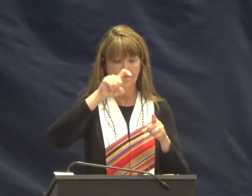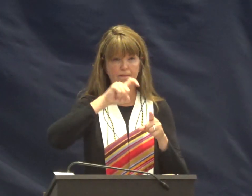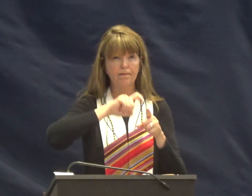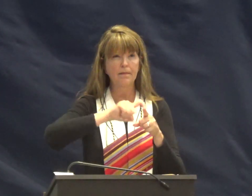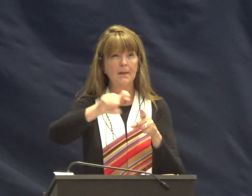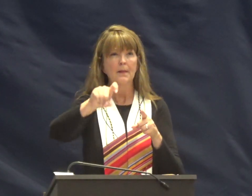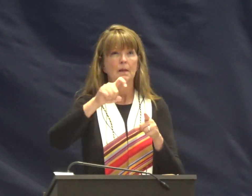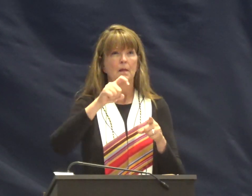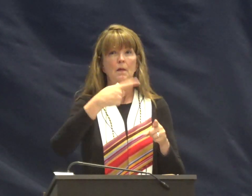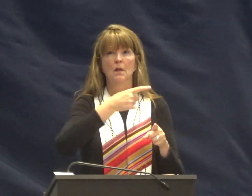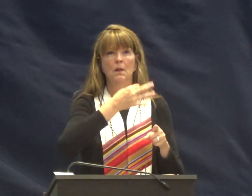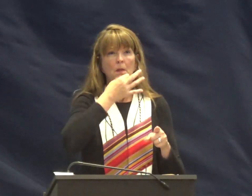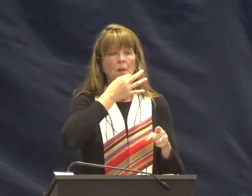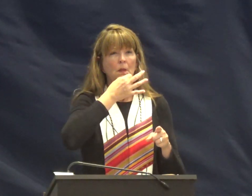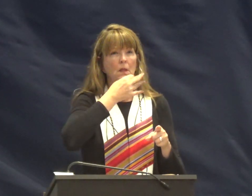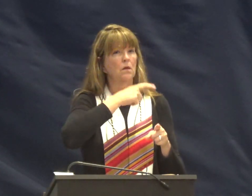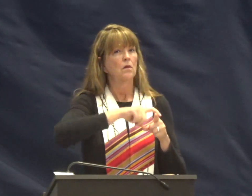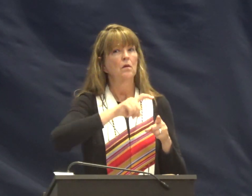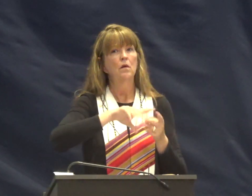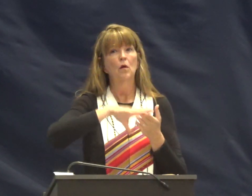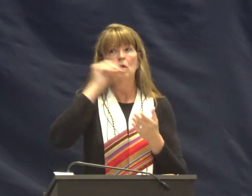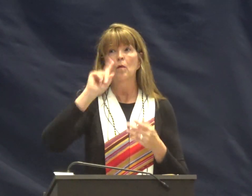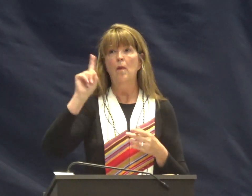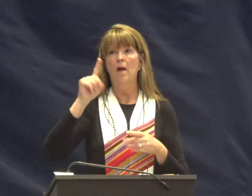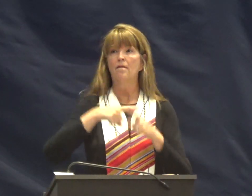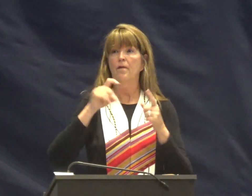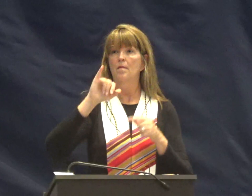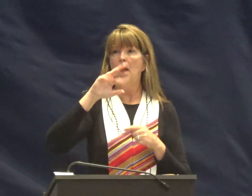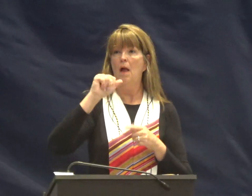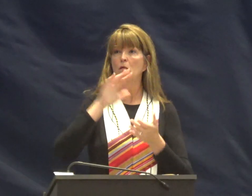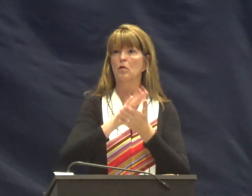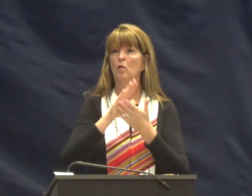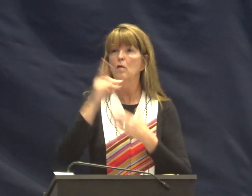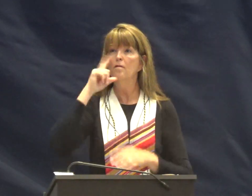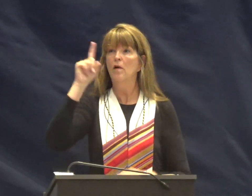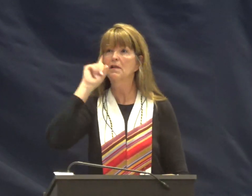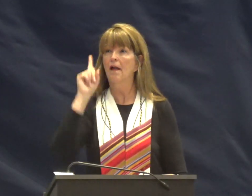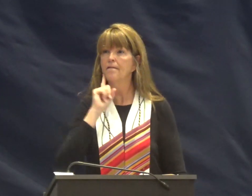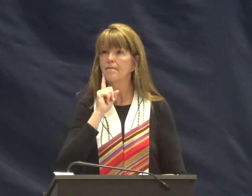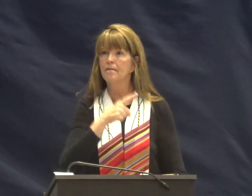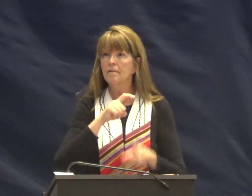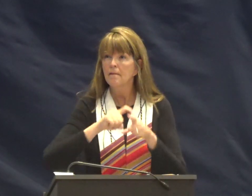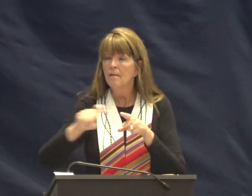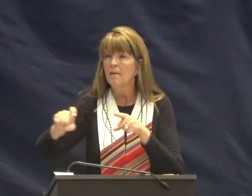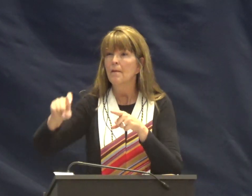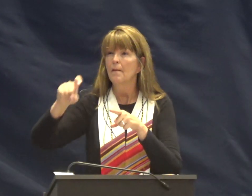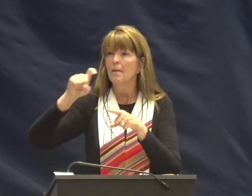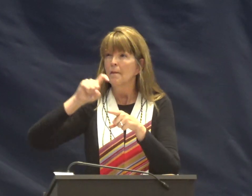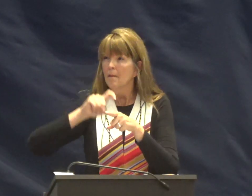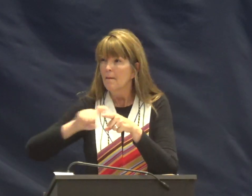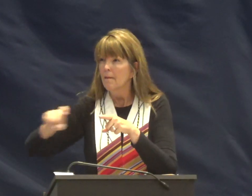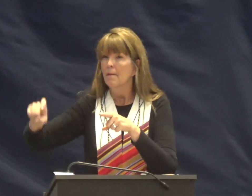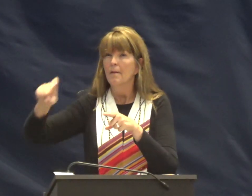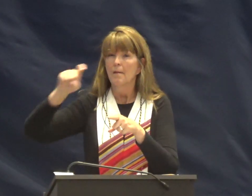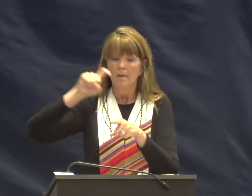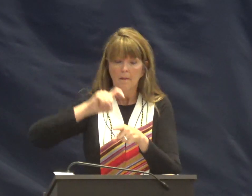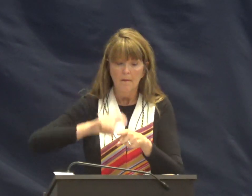But my mother was a seamstress, and she learned to sew at Iowa School for the Deaf. So